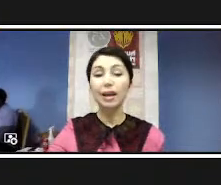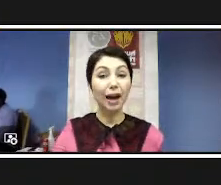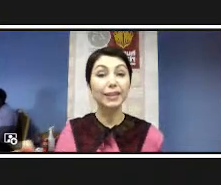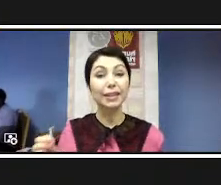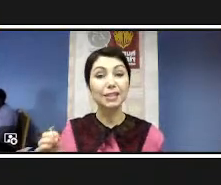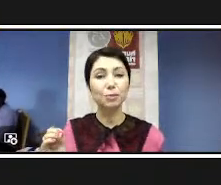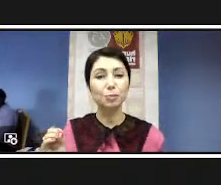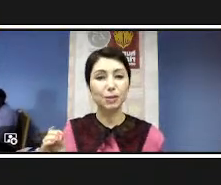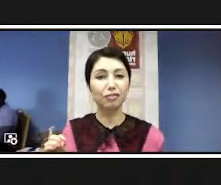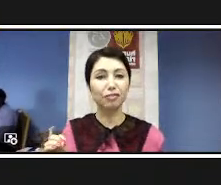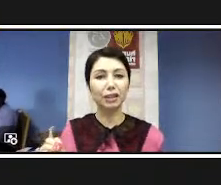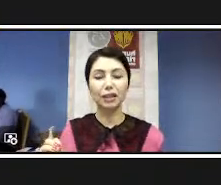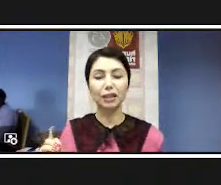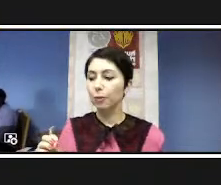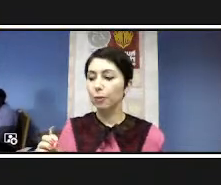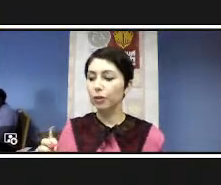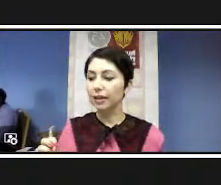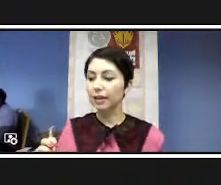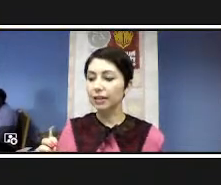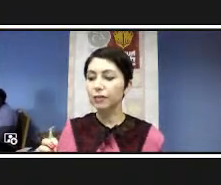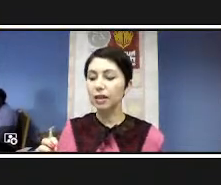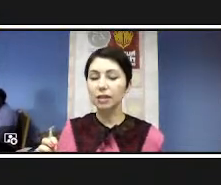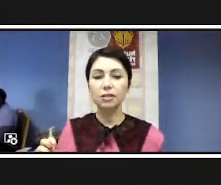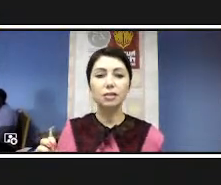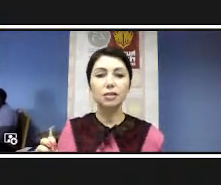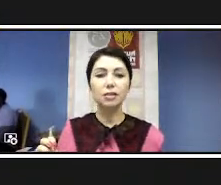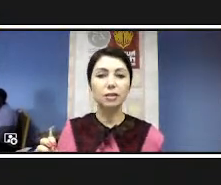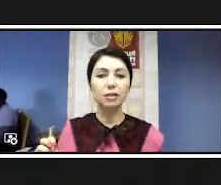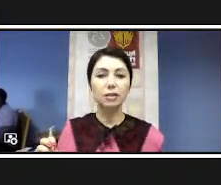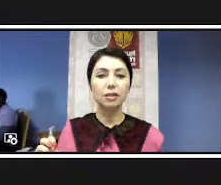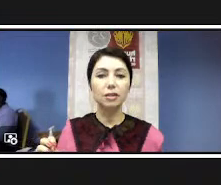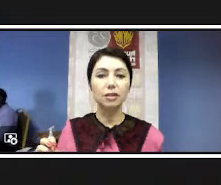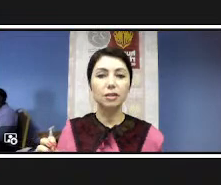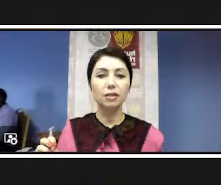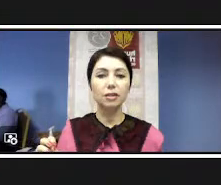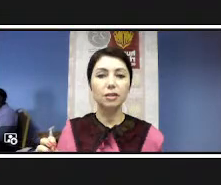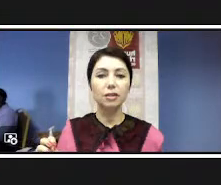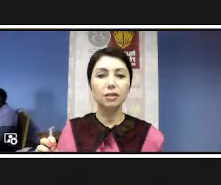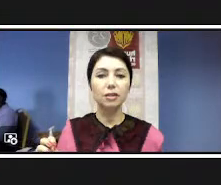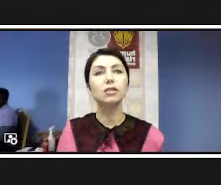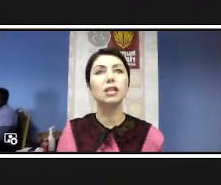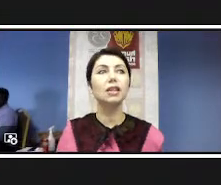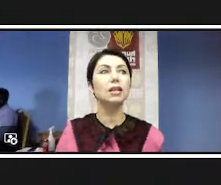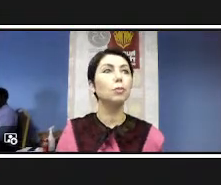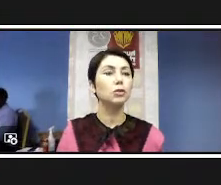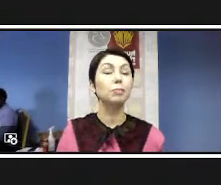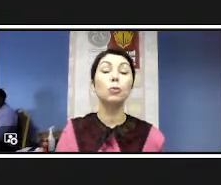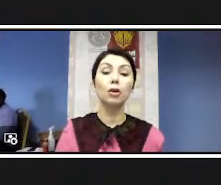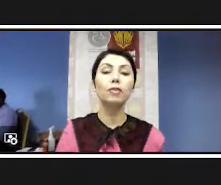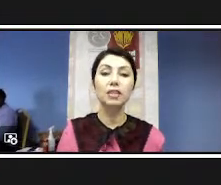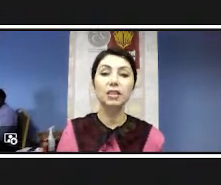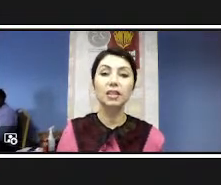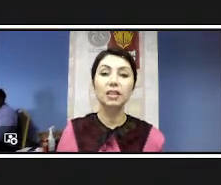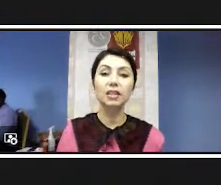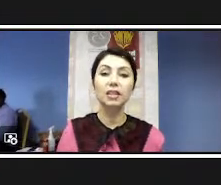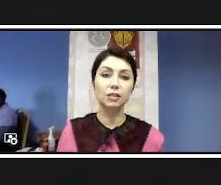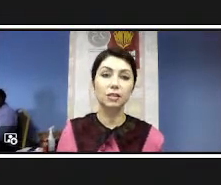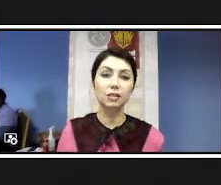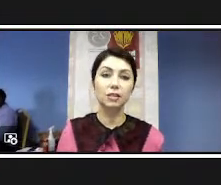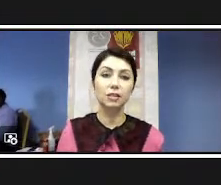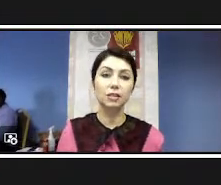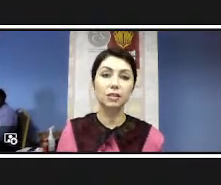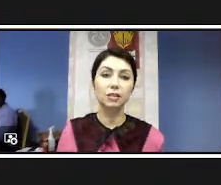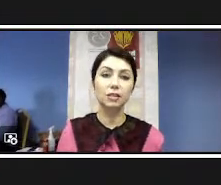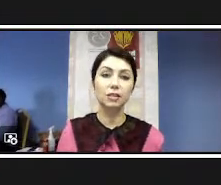the guidelines specifically, because that gives us a great footing to say that possibly one of the directives that